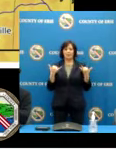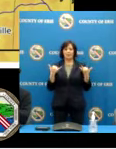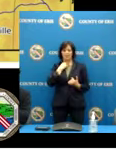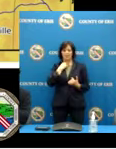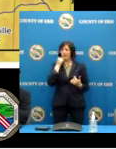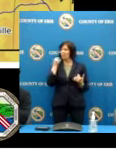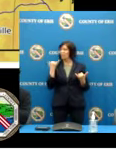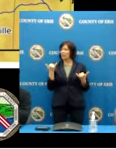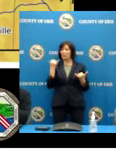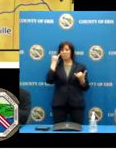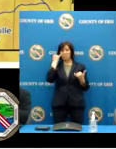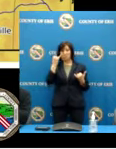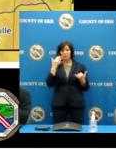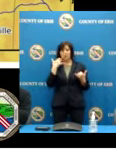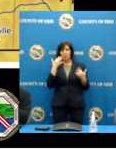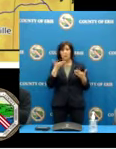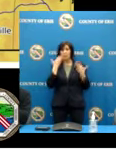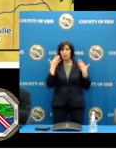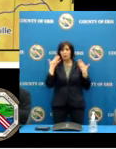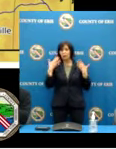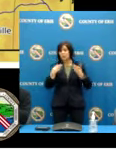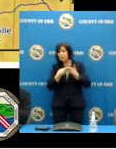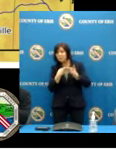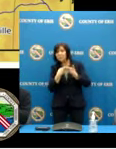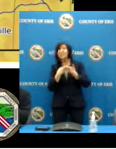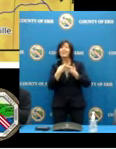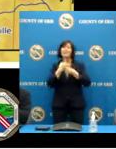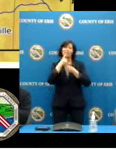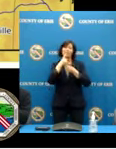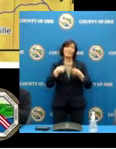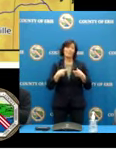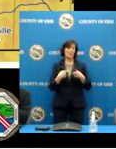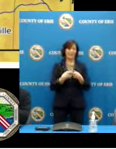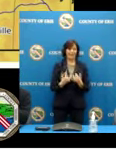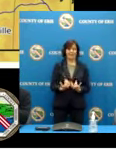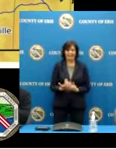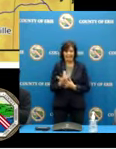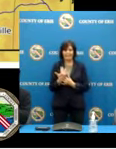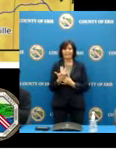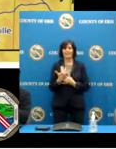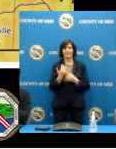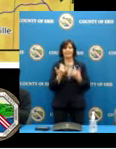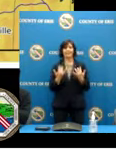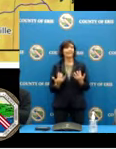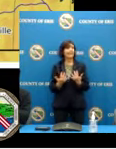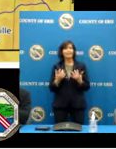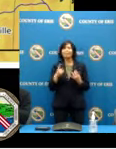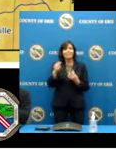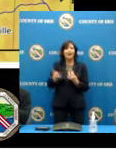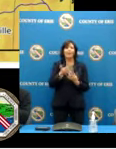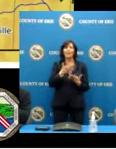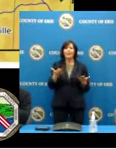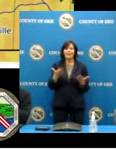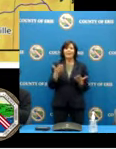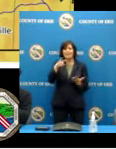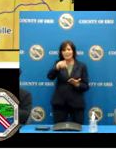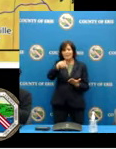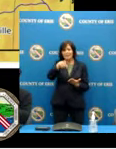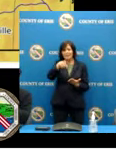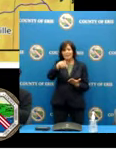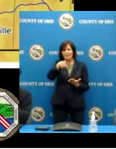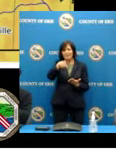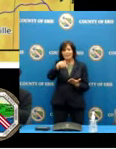knocked out, but make certain you have candles, make certain you have batteries for your flashlights, make certain you have those other key things that you may